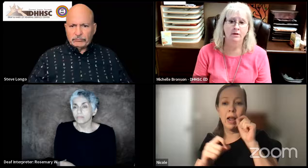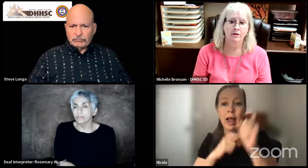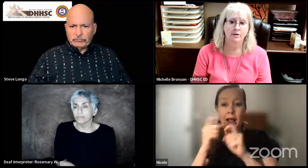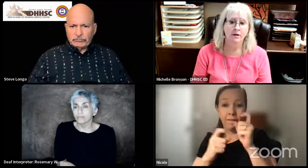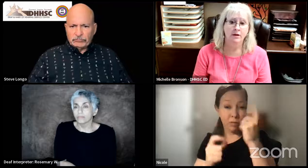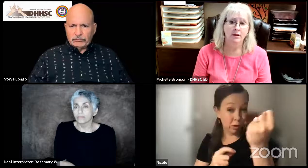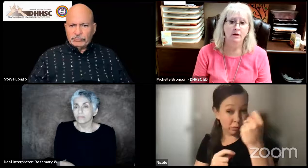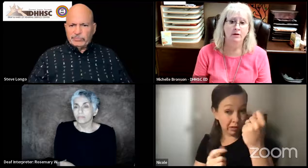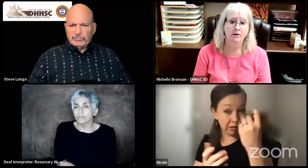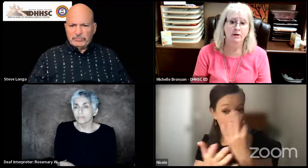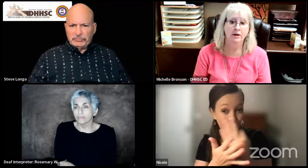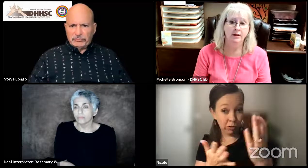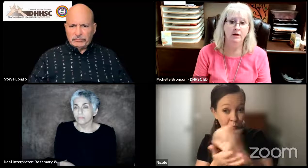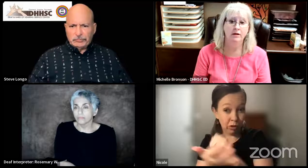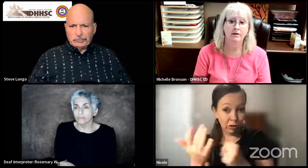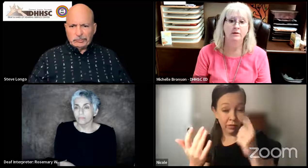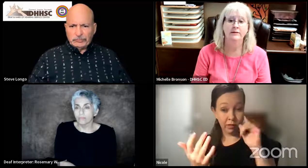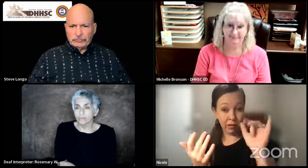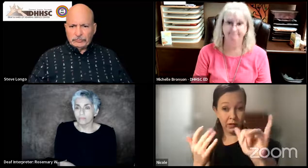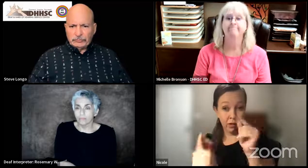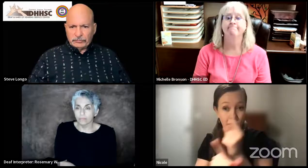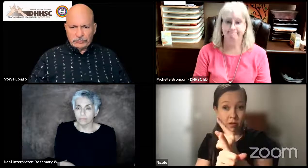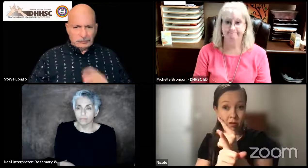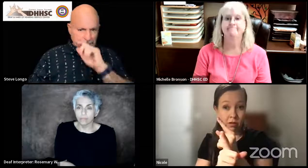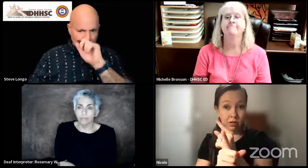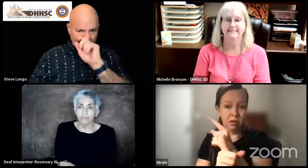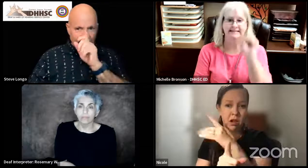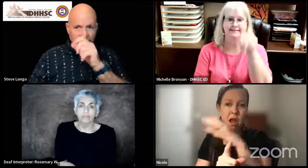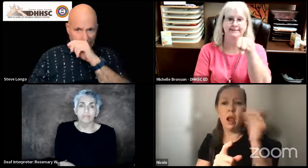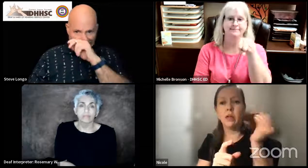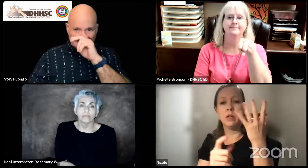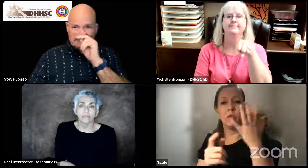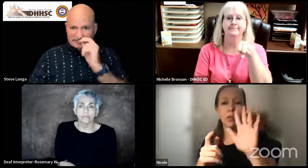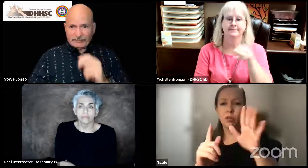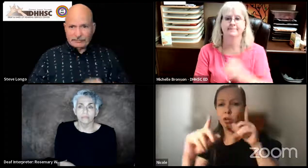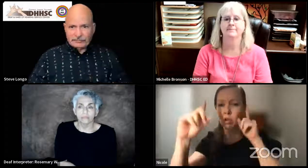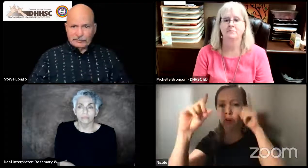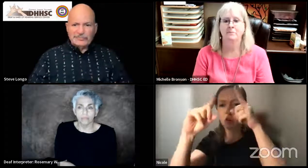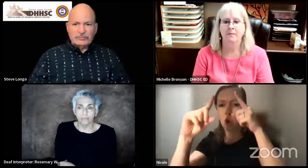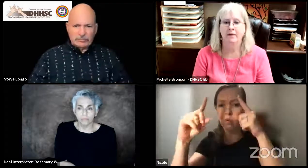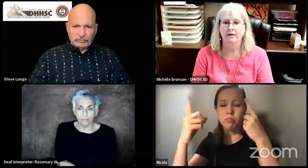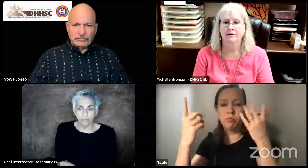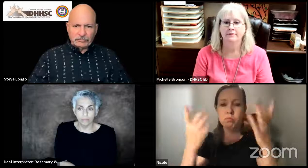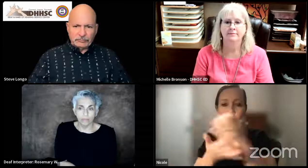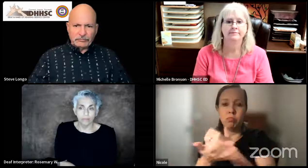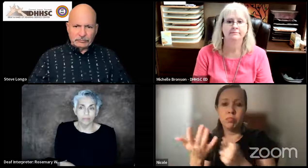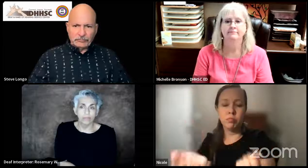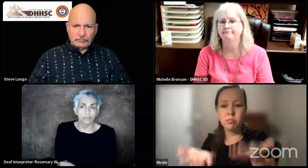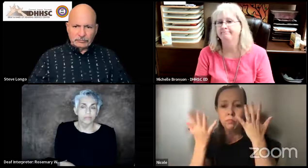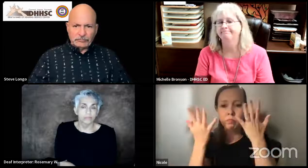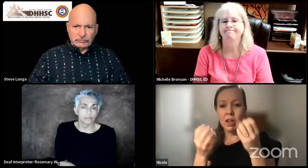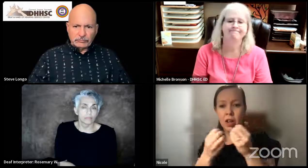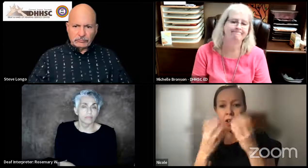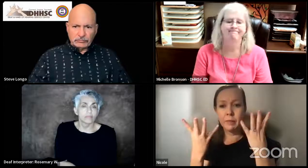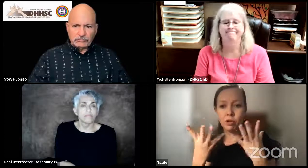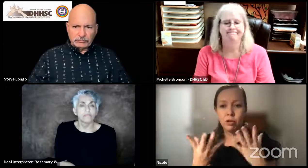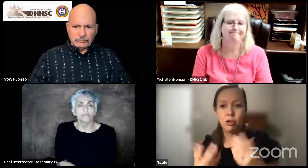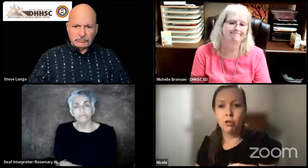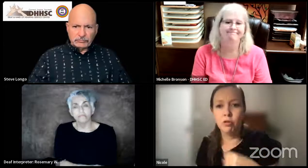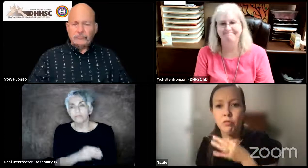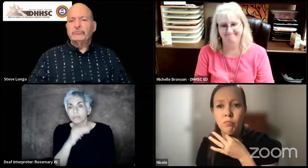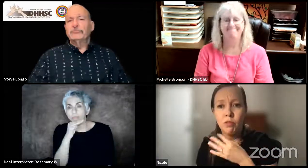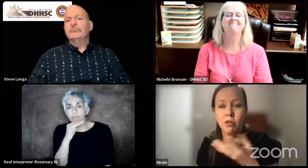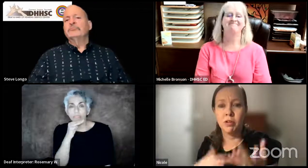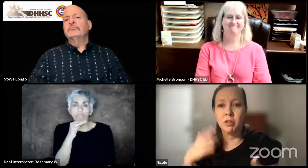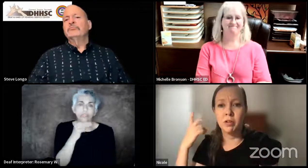things that need change. You're saying when we donate money on Giving Tuesday, that is